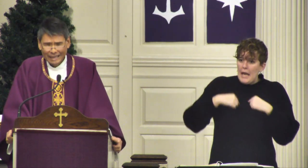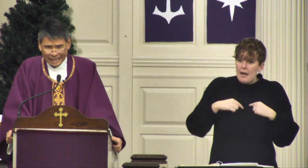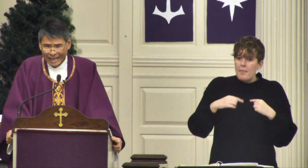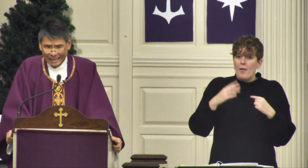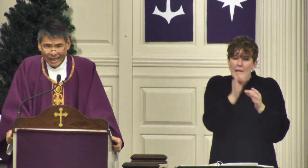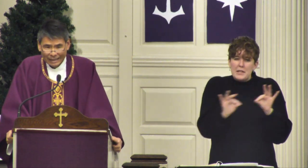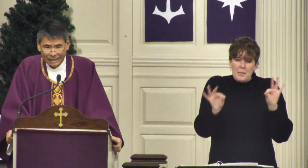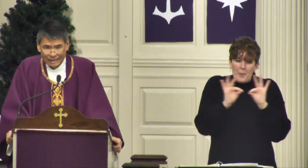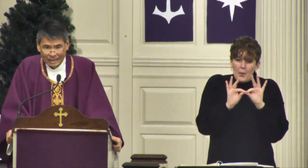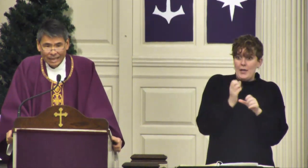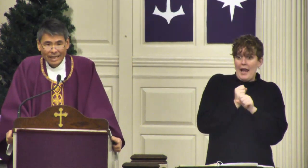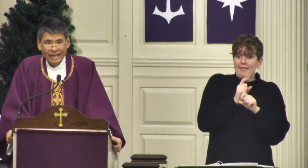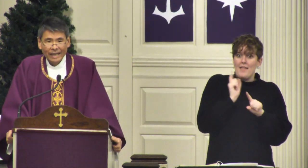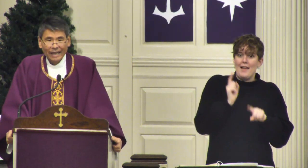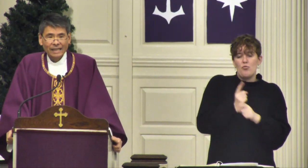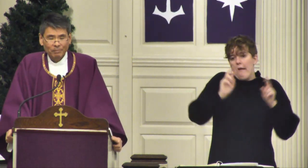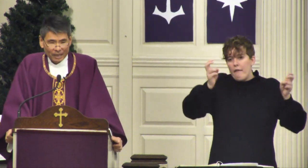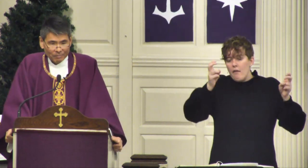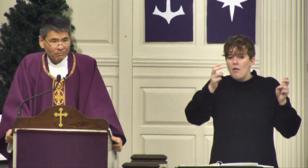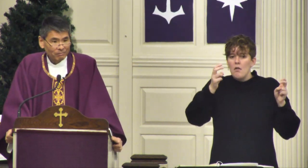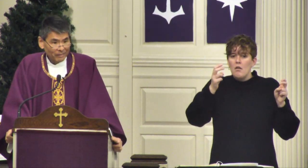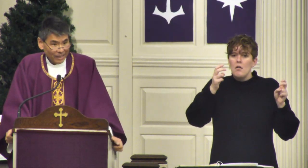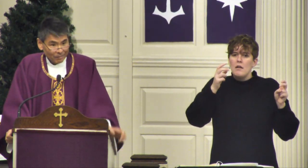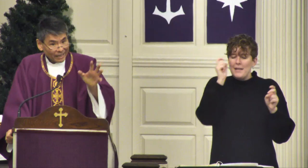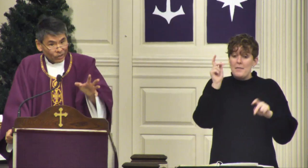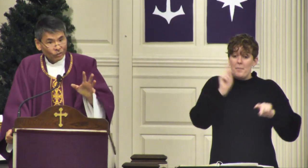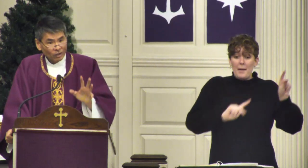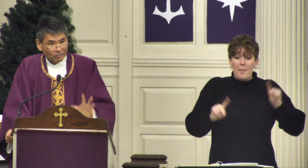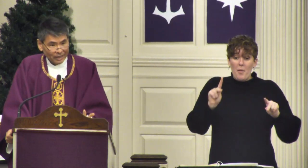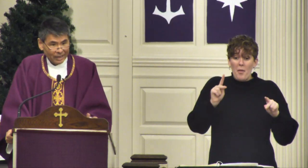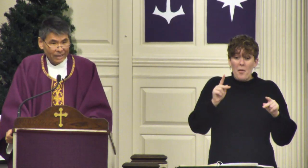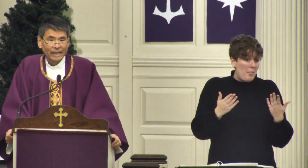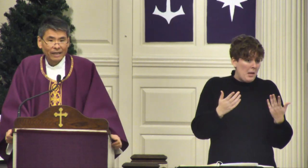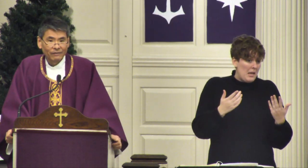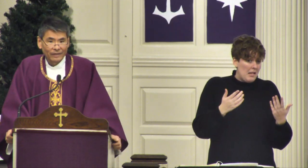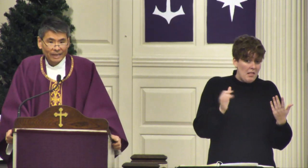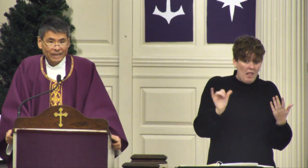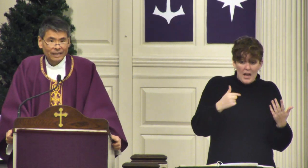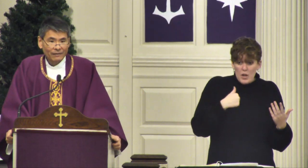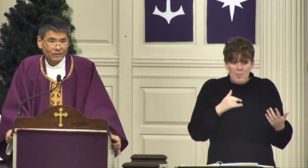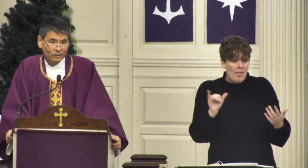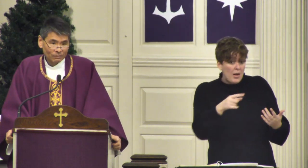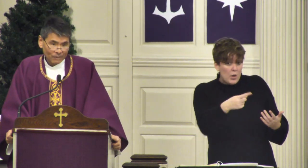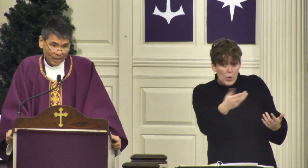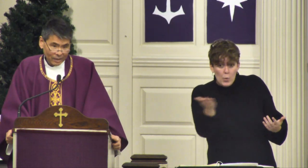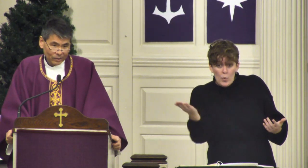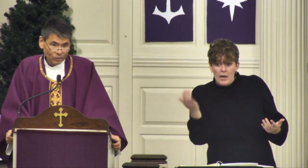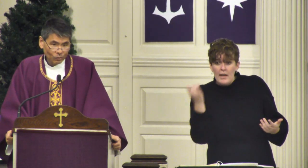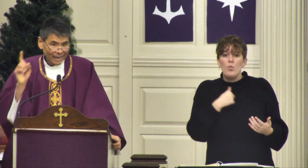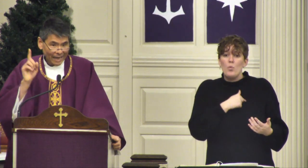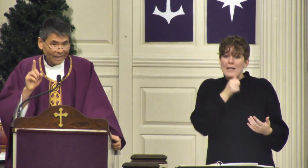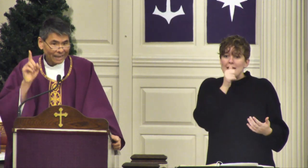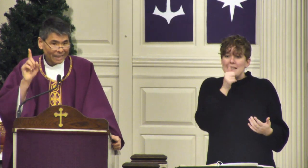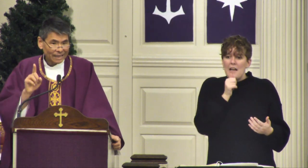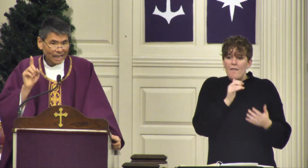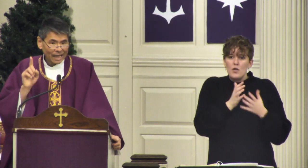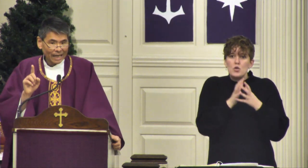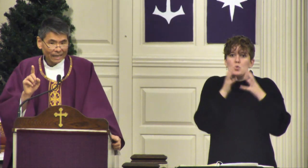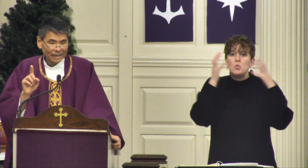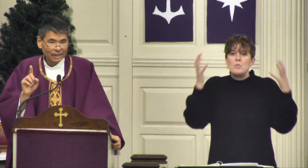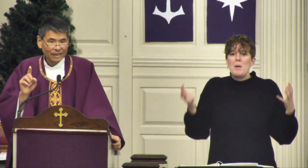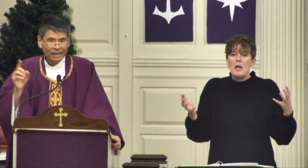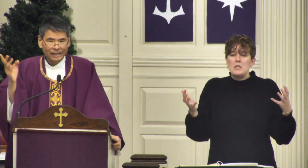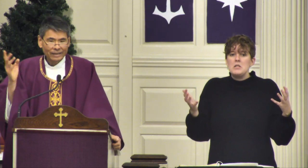it right, is that people, maybe like you or me, if we suffer too much, we can